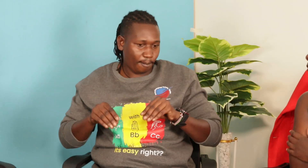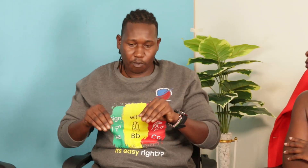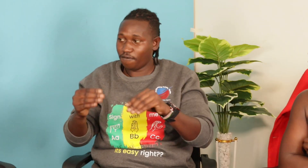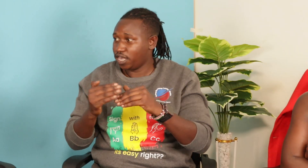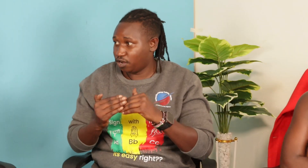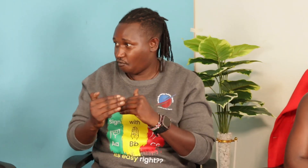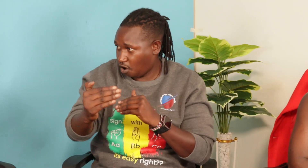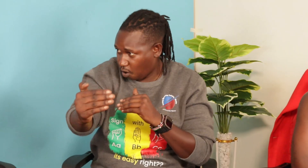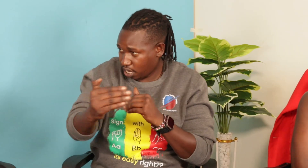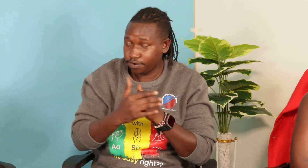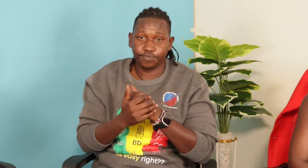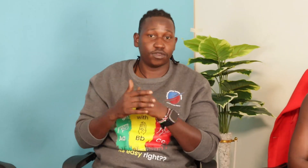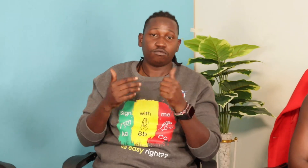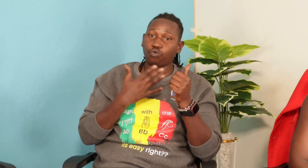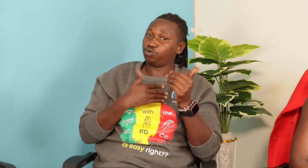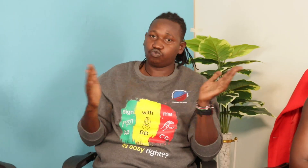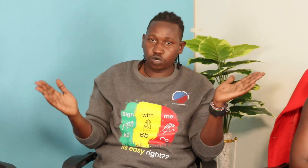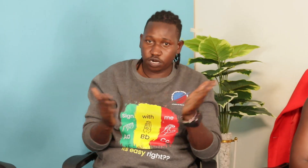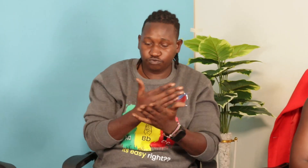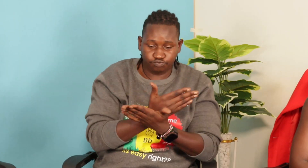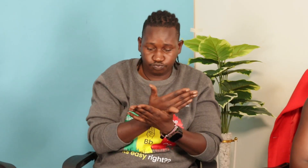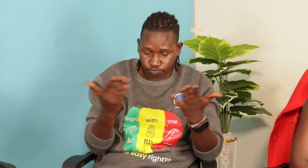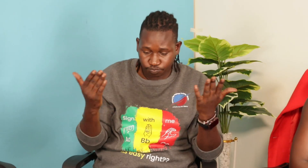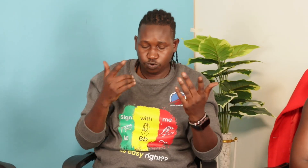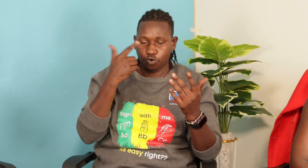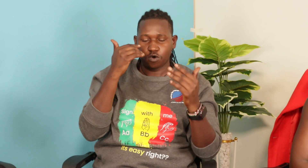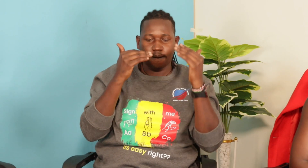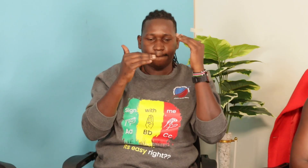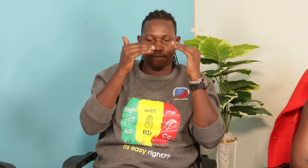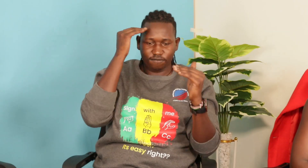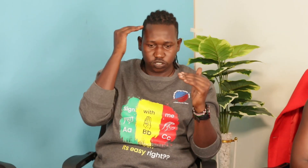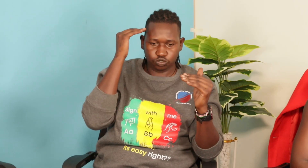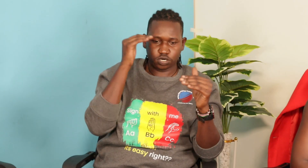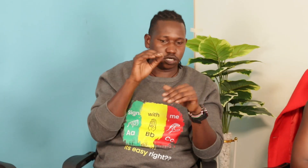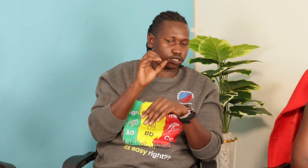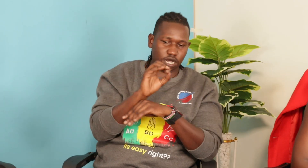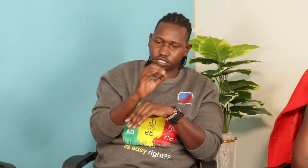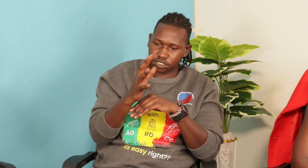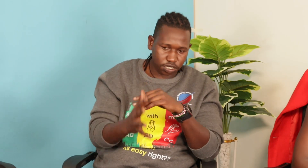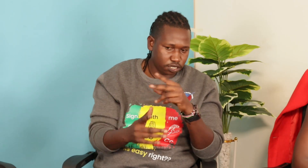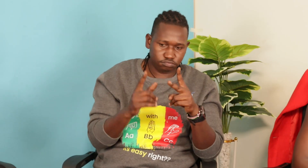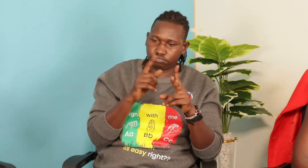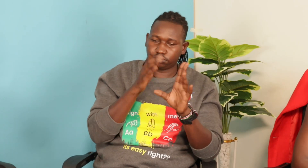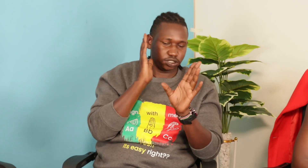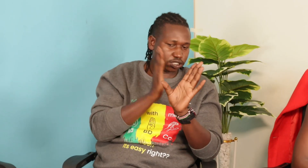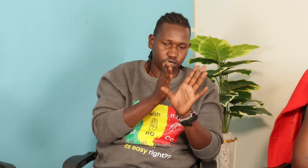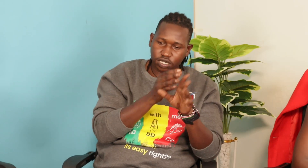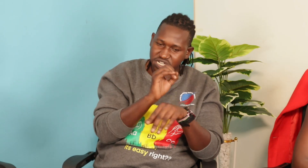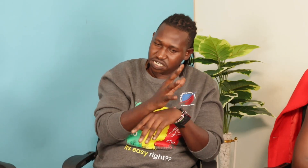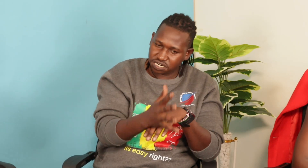is communication barrier. So for us to move forward, I really want to encourage you, those people who are professionals when it comes to